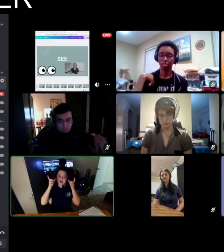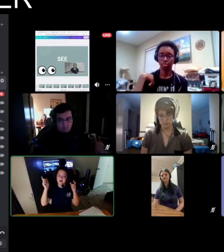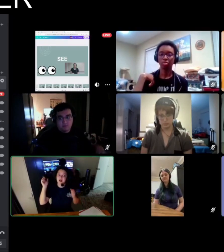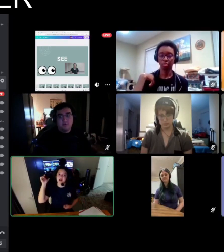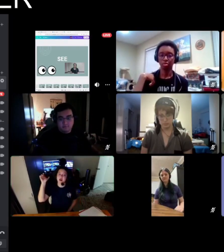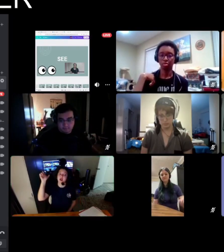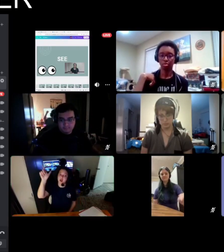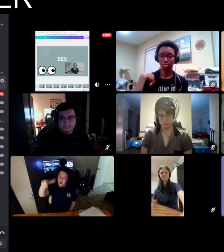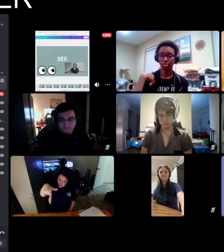wide.